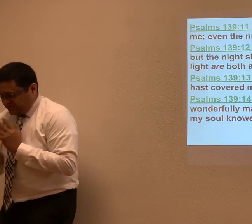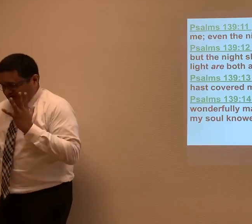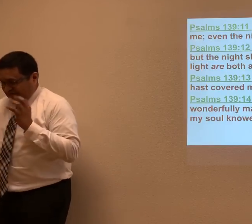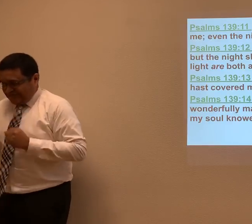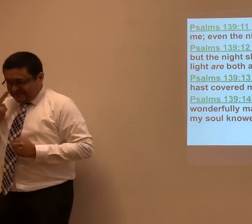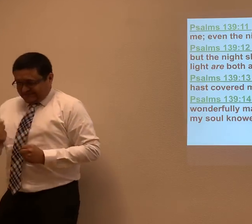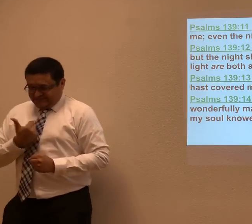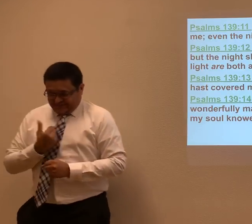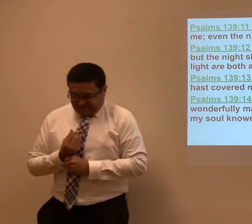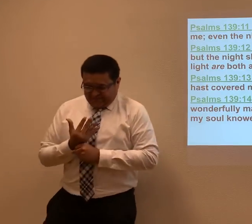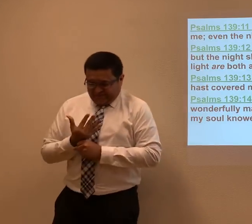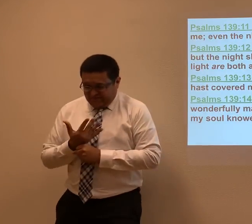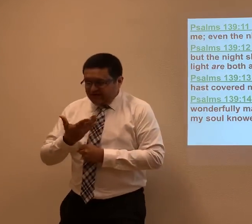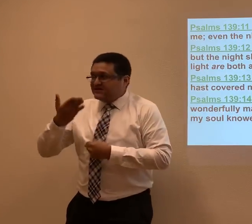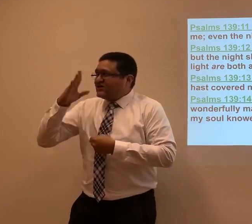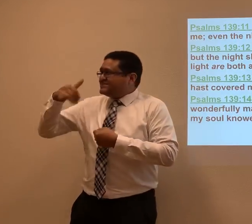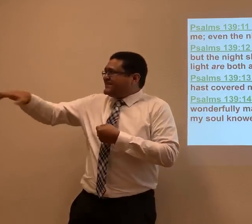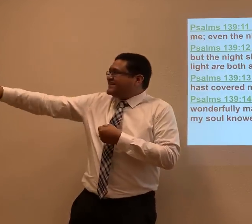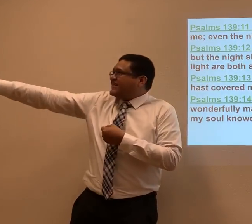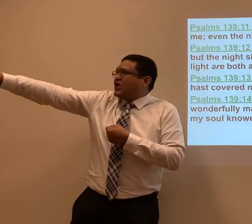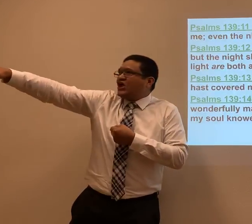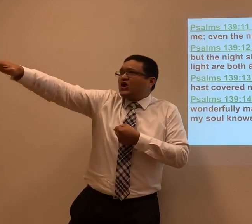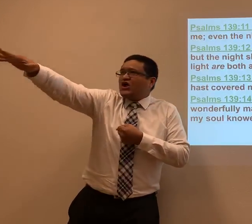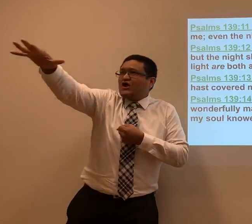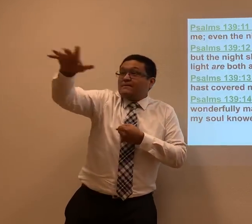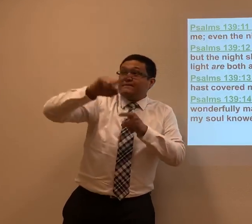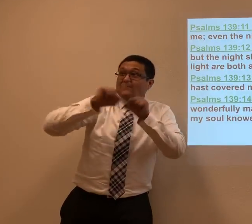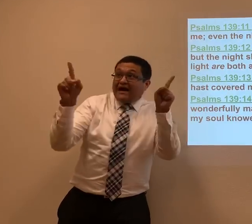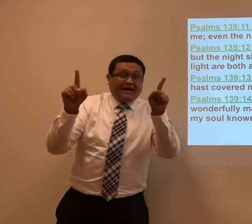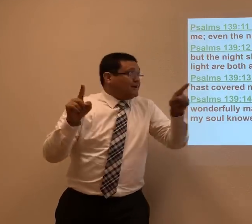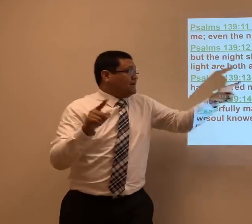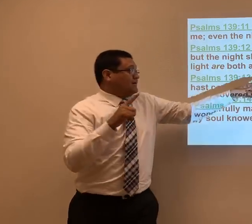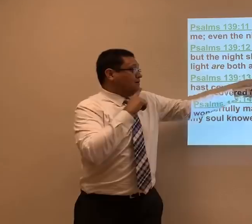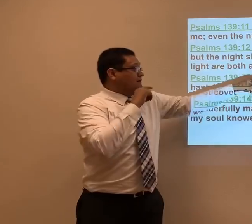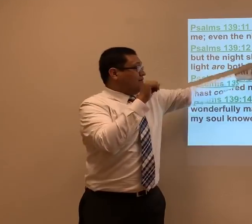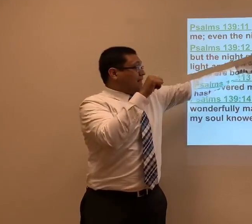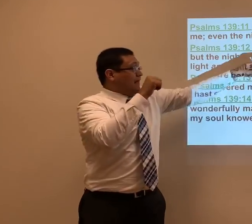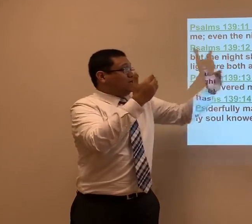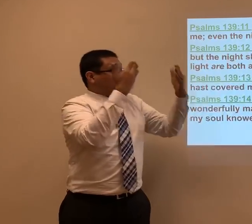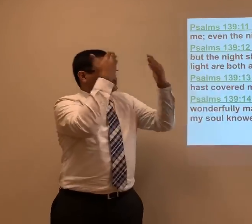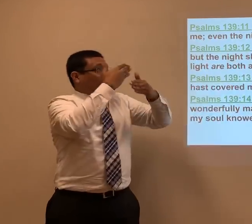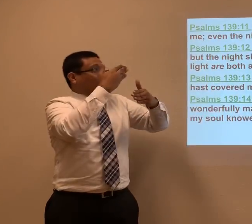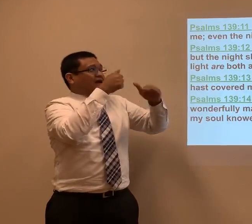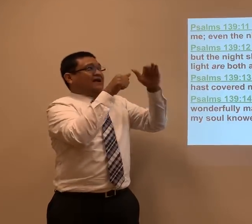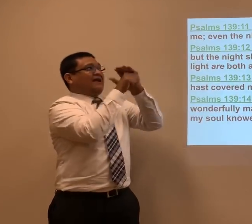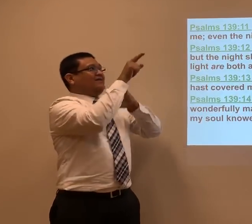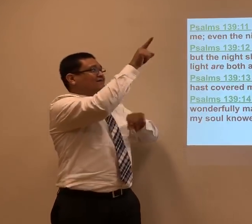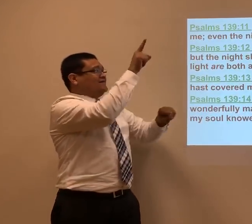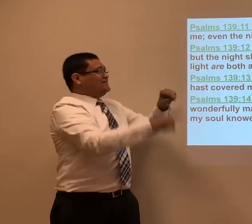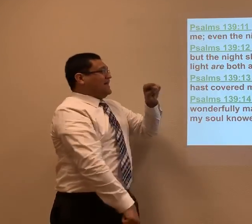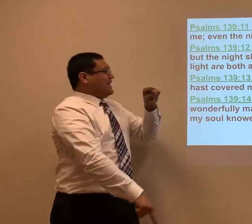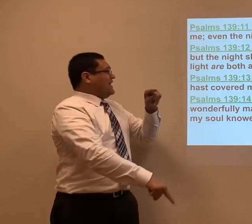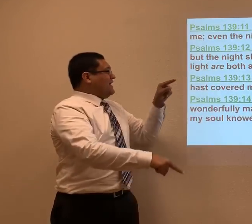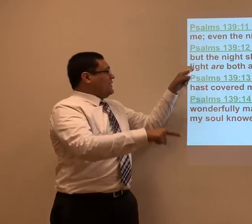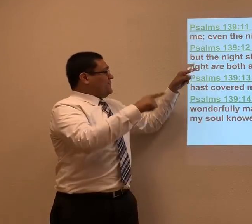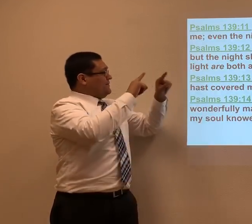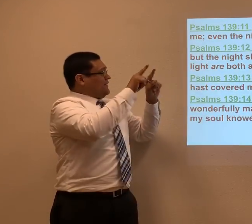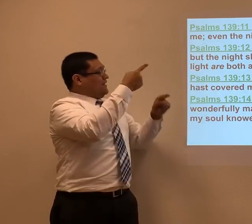So he's still that light. He can still see. Even though it's dark all around you, but he says, the darkness hideth not from